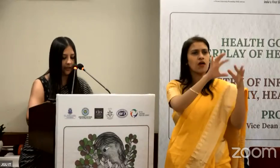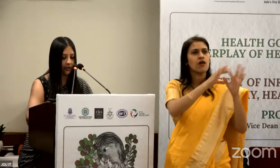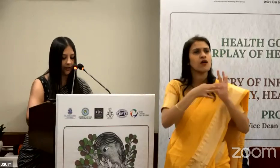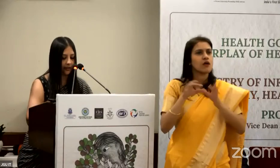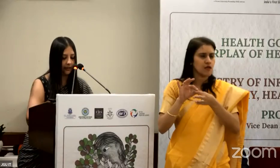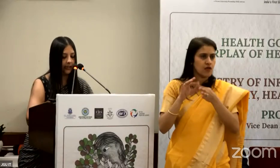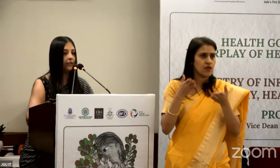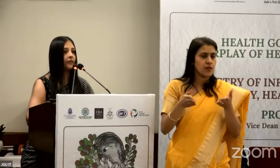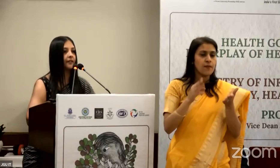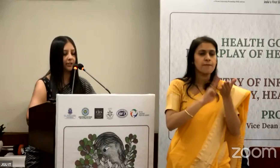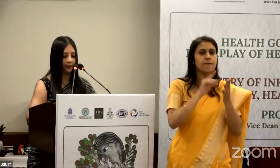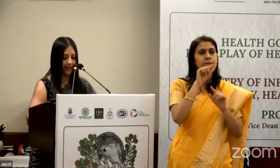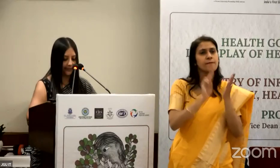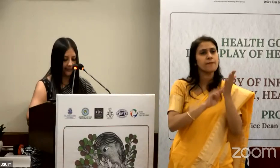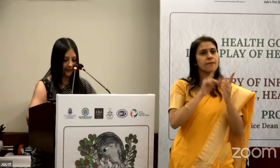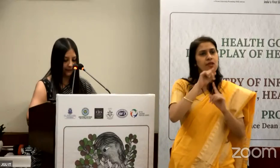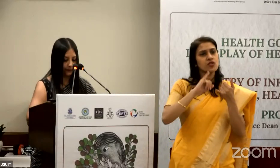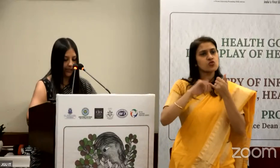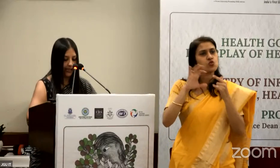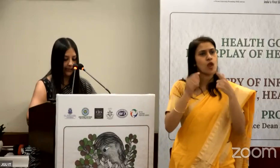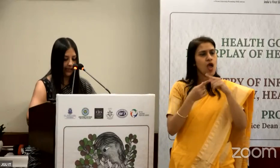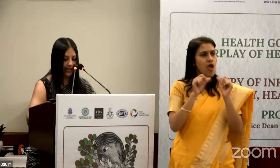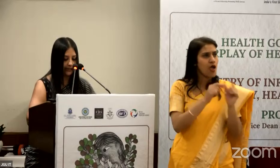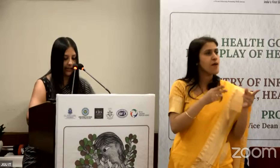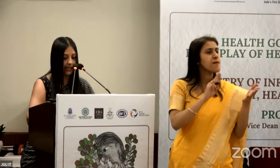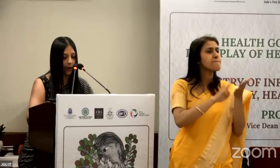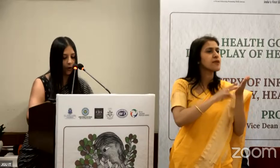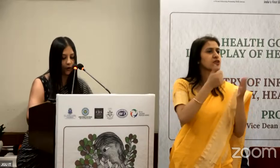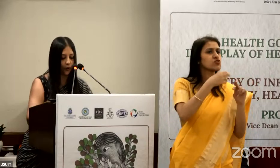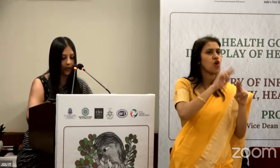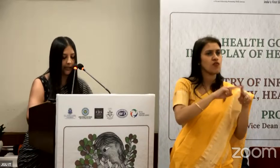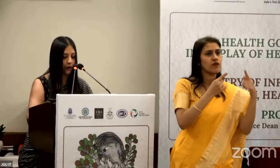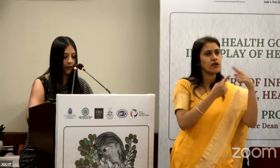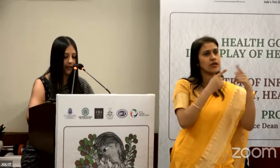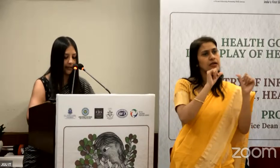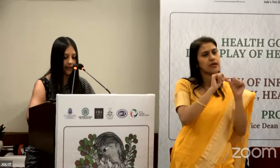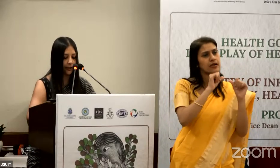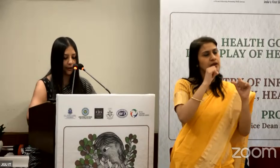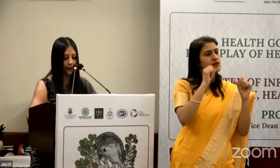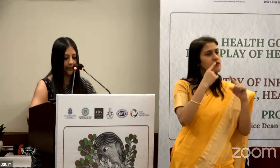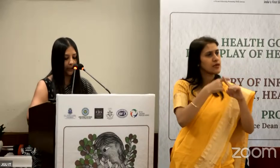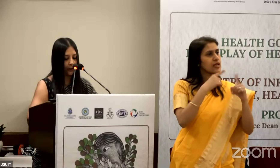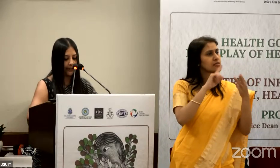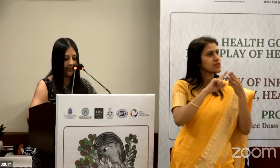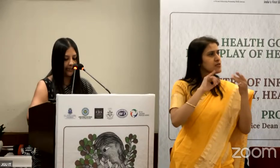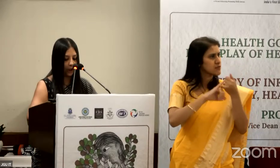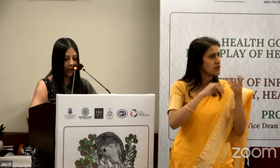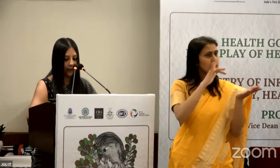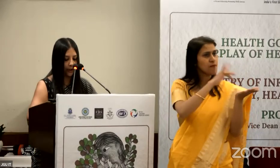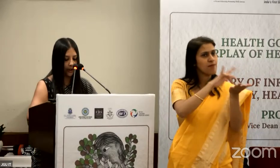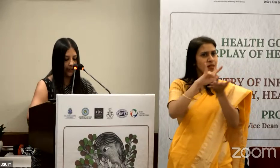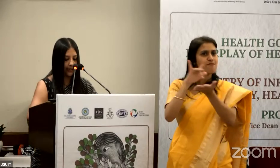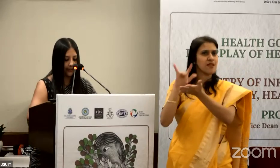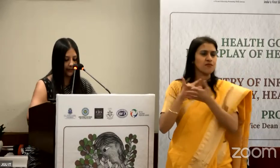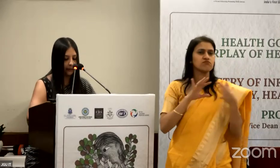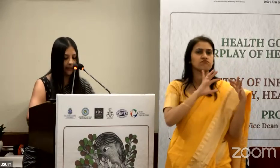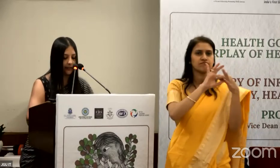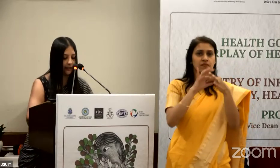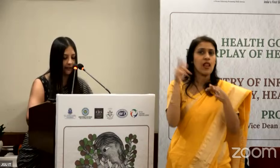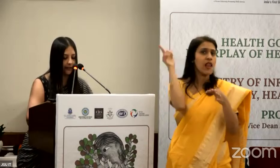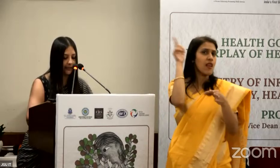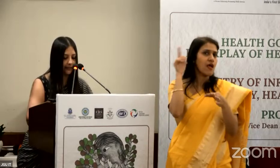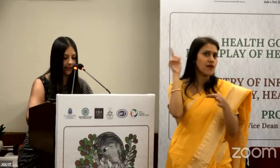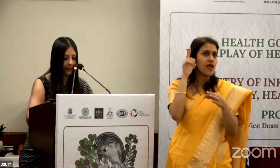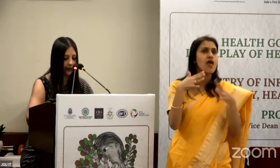of Minnesota, and University of Texas. And also has taught in other institutions, including King's College, London,